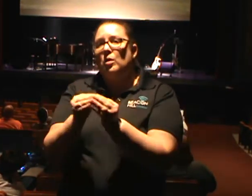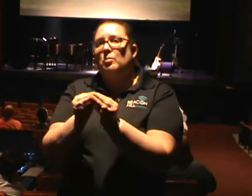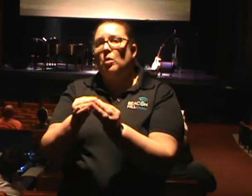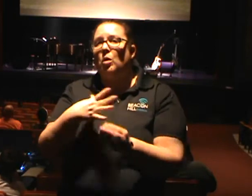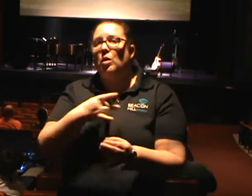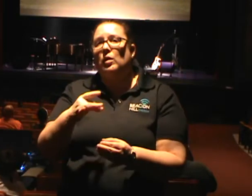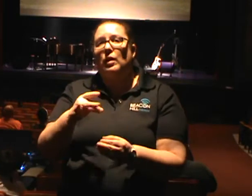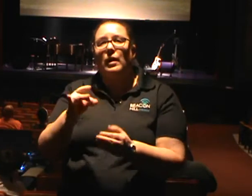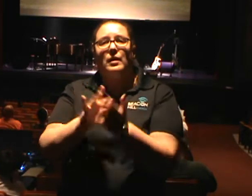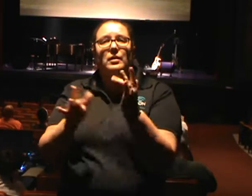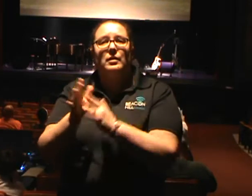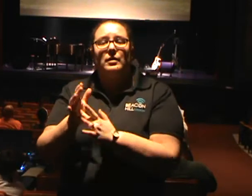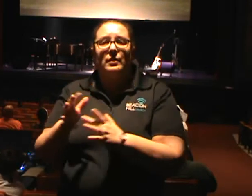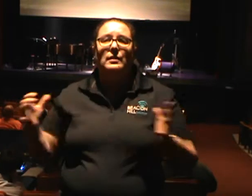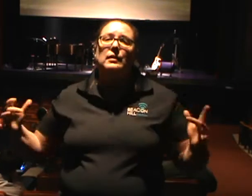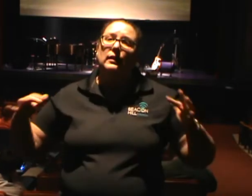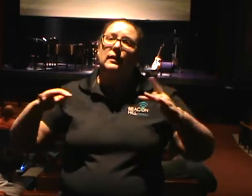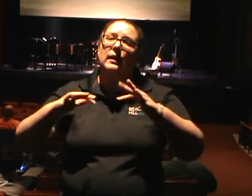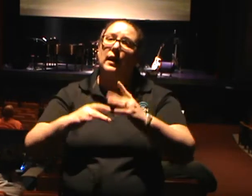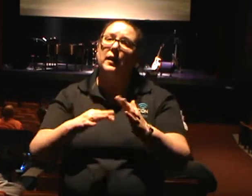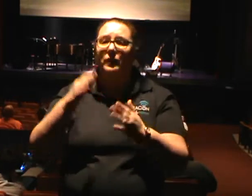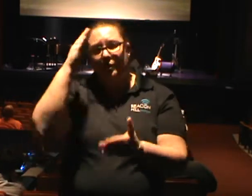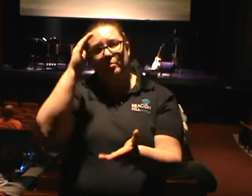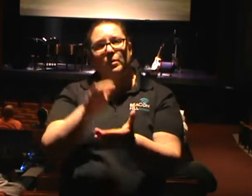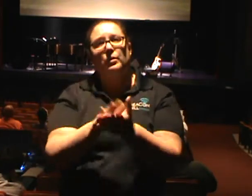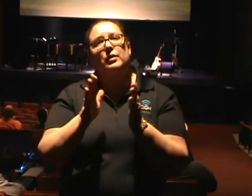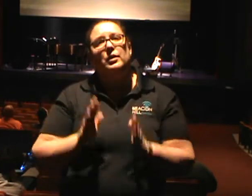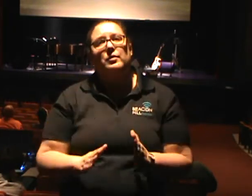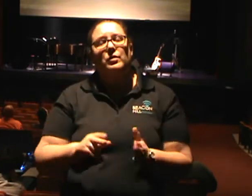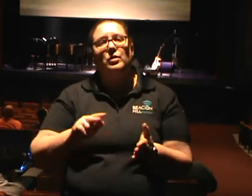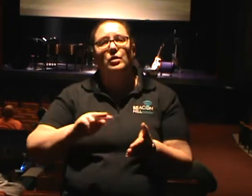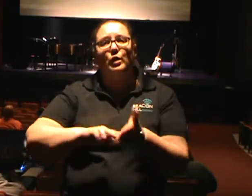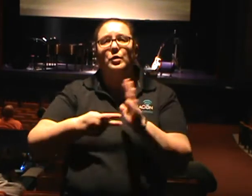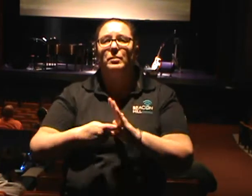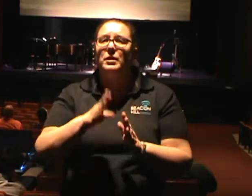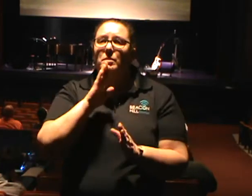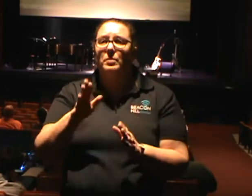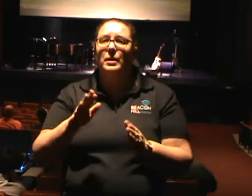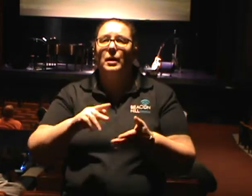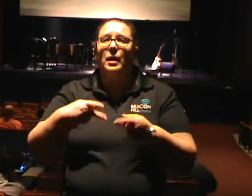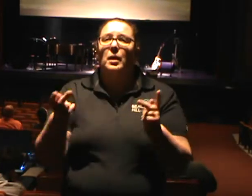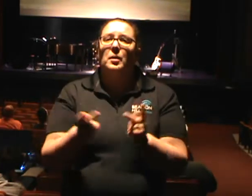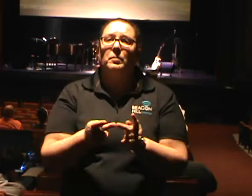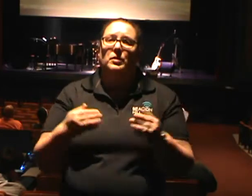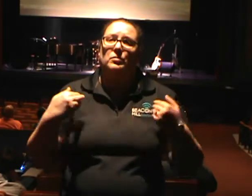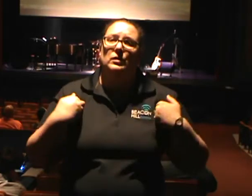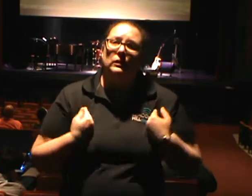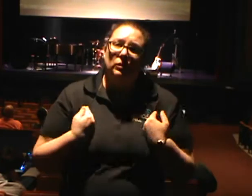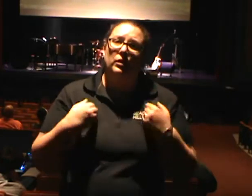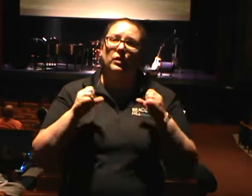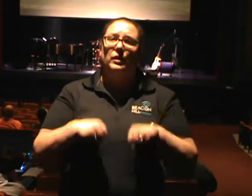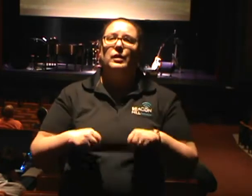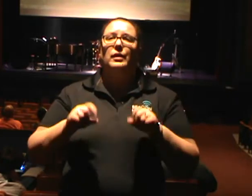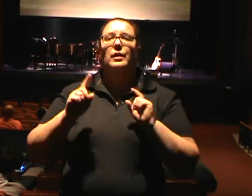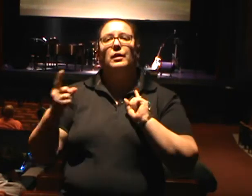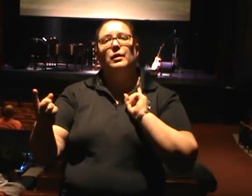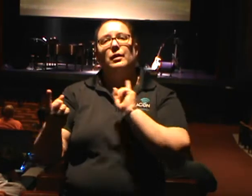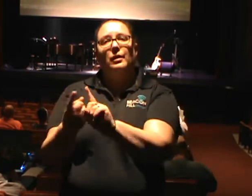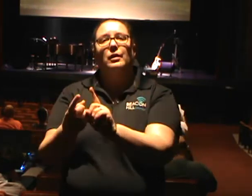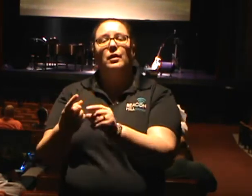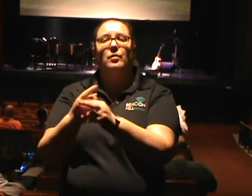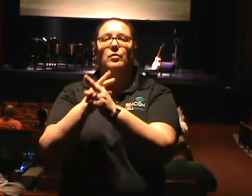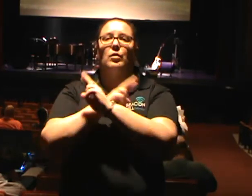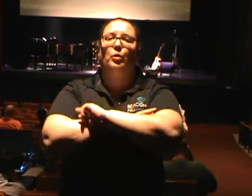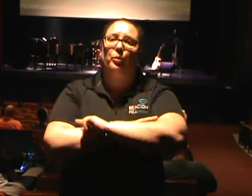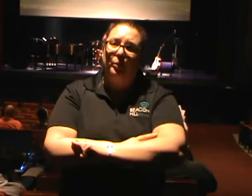of believers is meant to be a place where the weary can come and get refreshed, where the hurting can come and be